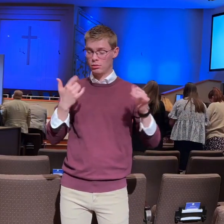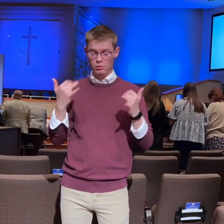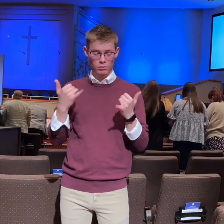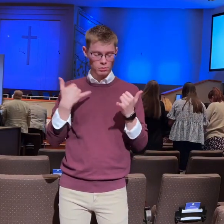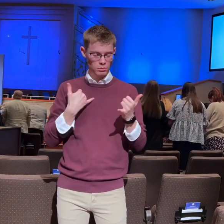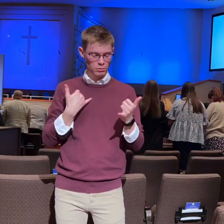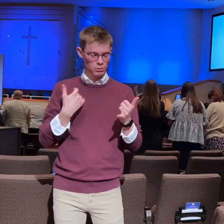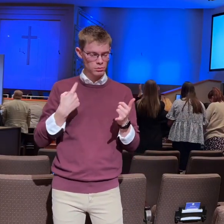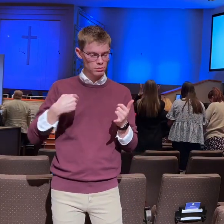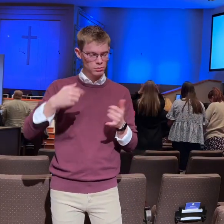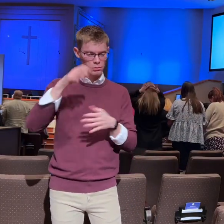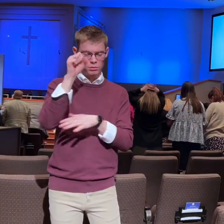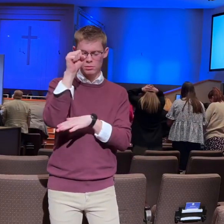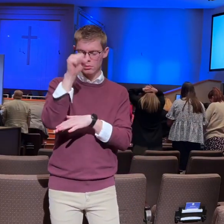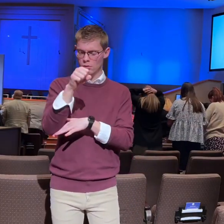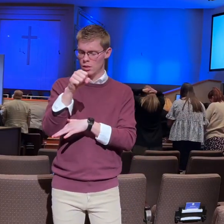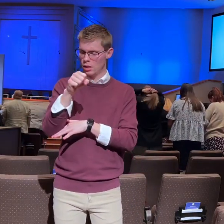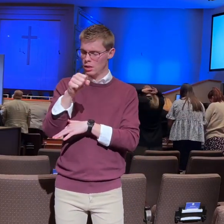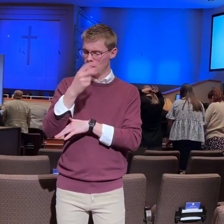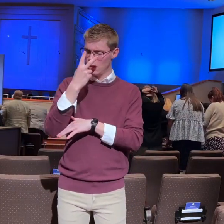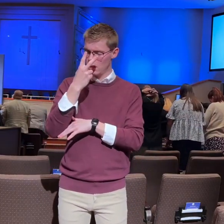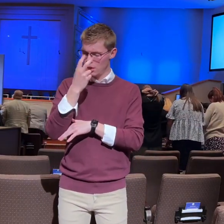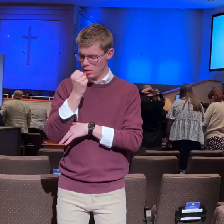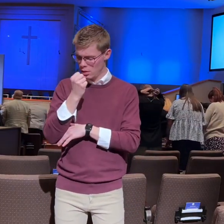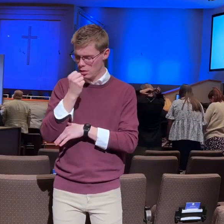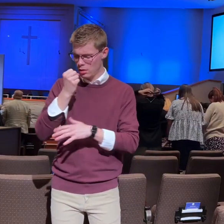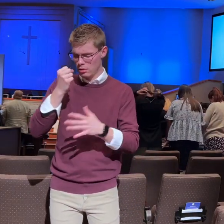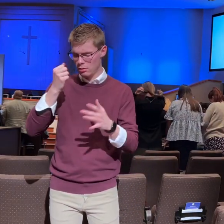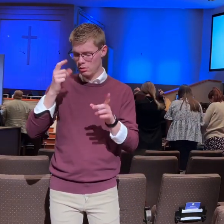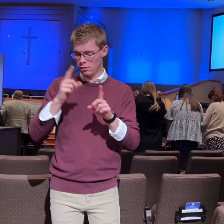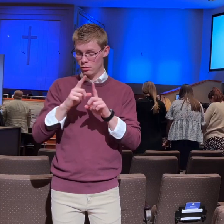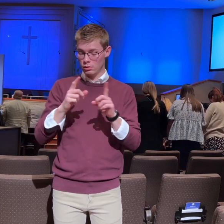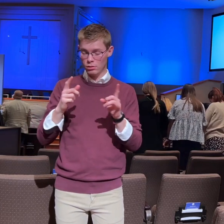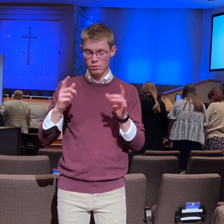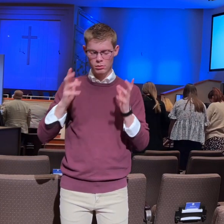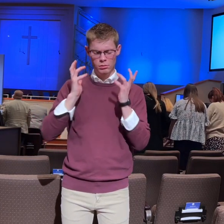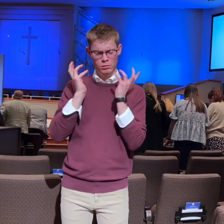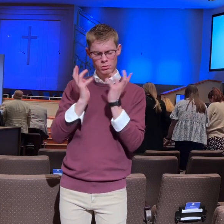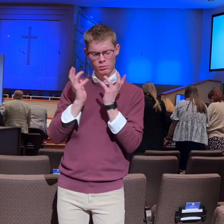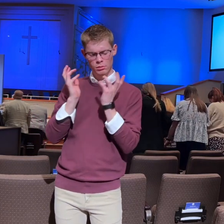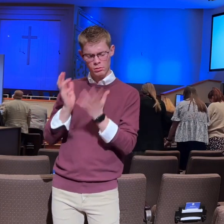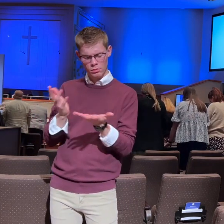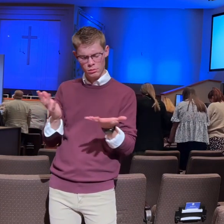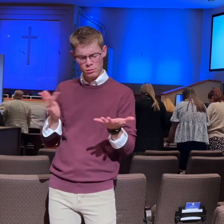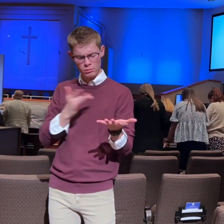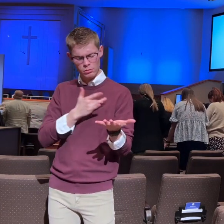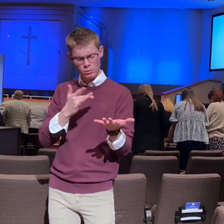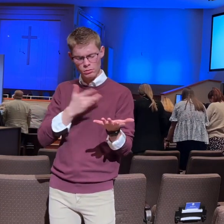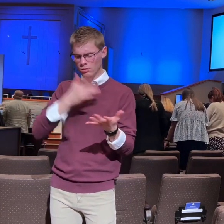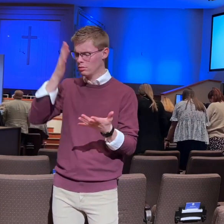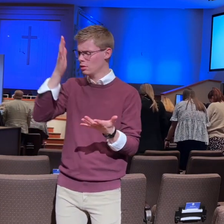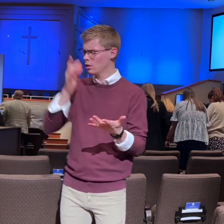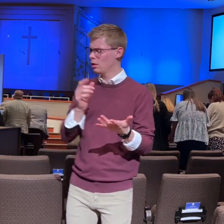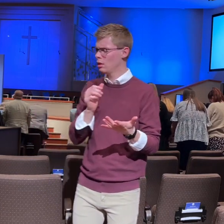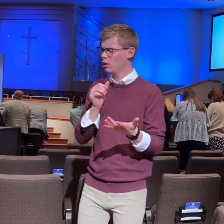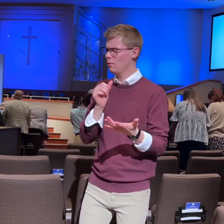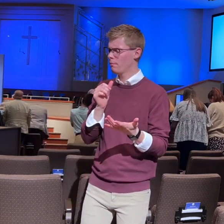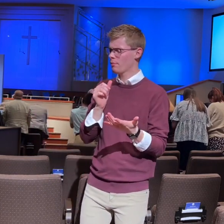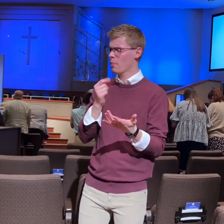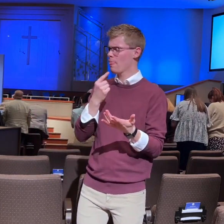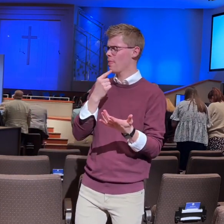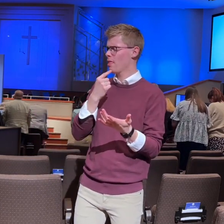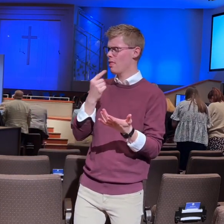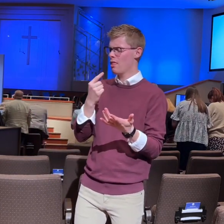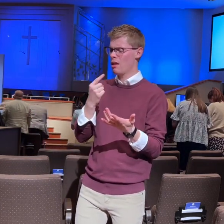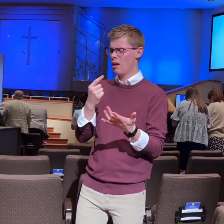eyes are closed. There might be someone say, wow, tonight the Lord has shown me that I don't need to be turning off the preaching in my mind.